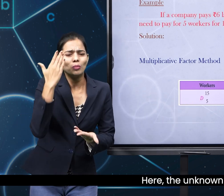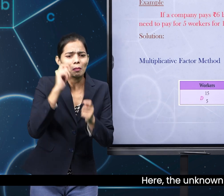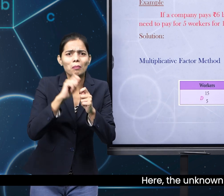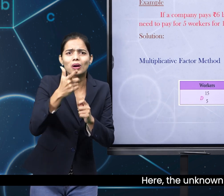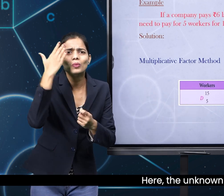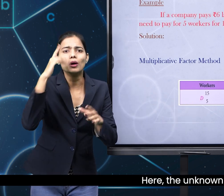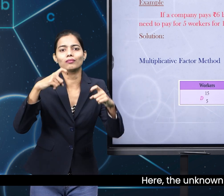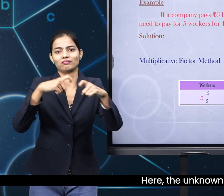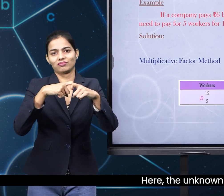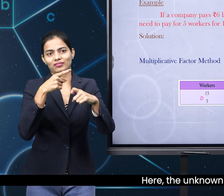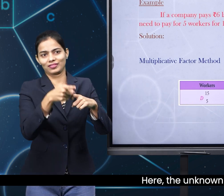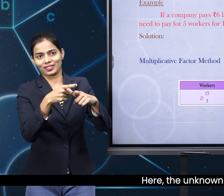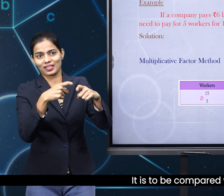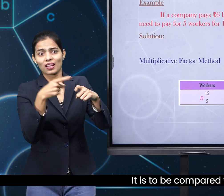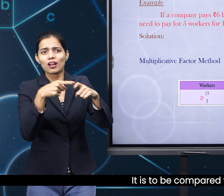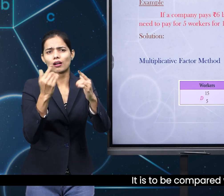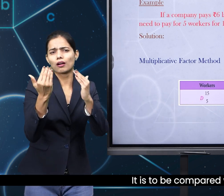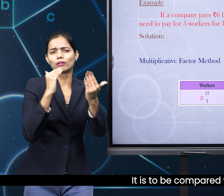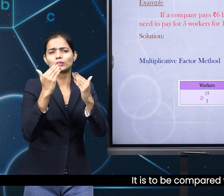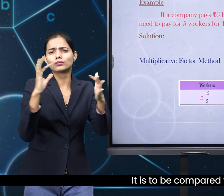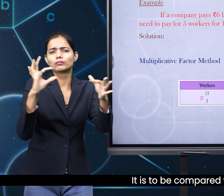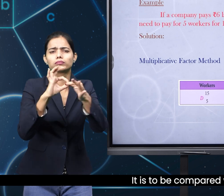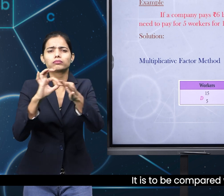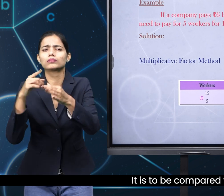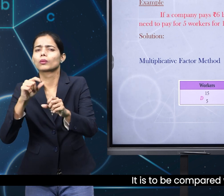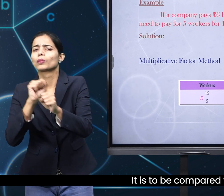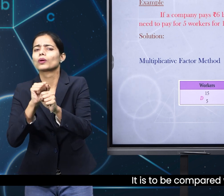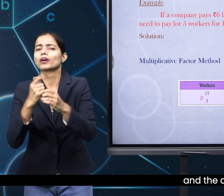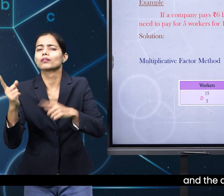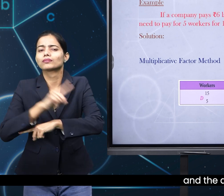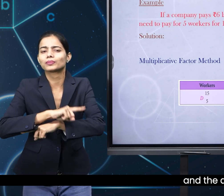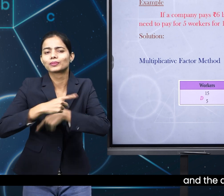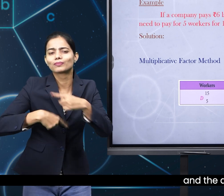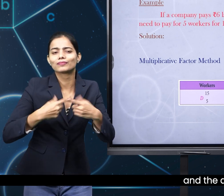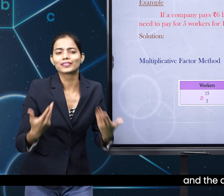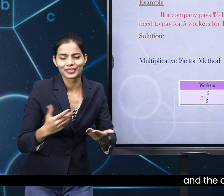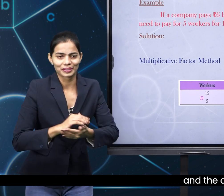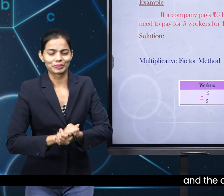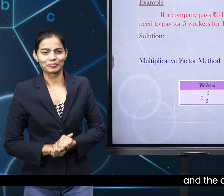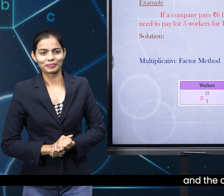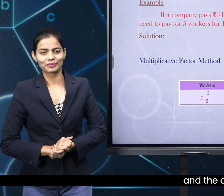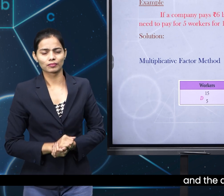Here, the unknown is the pay x. It is to be compared with the workers and the days.